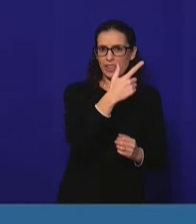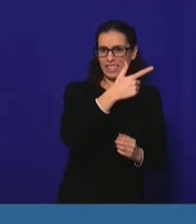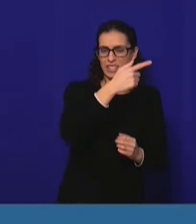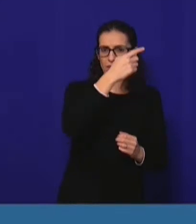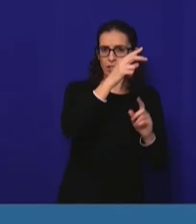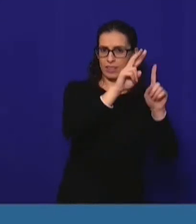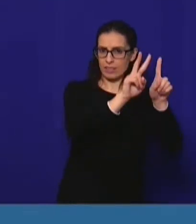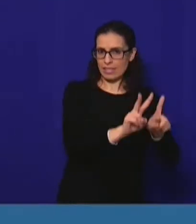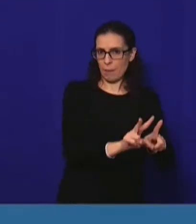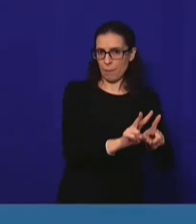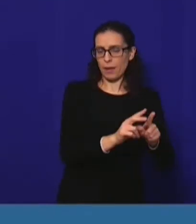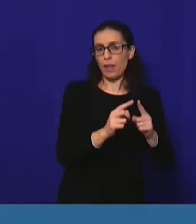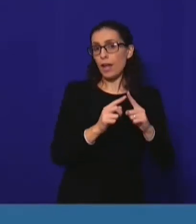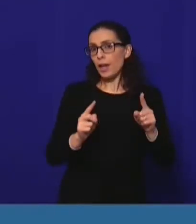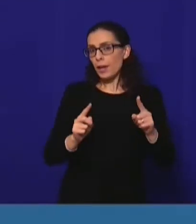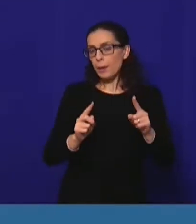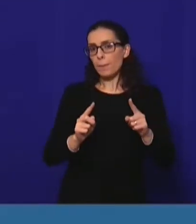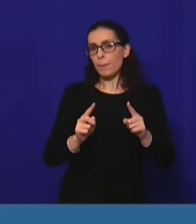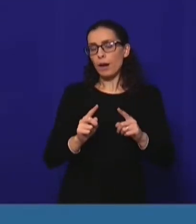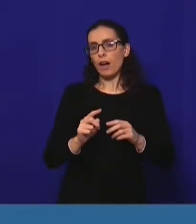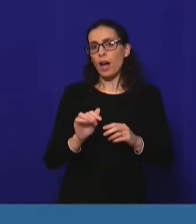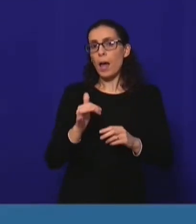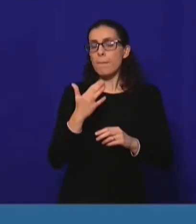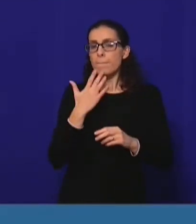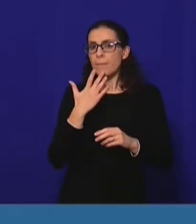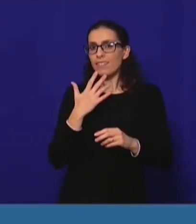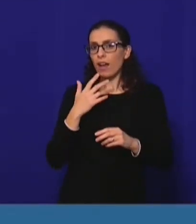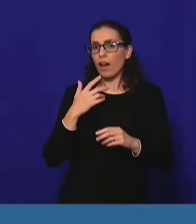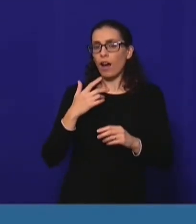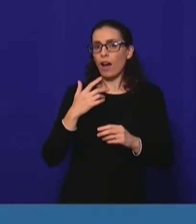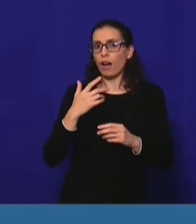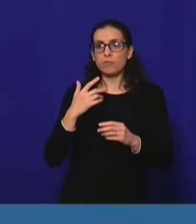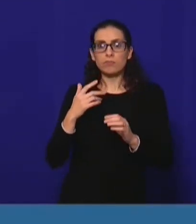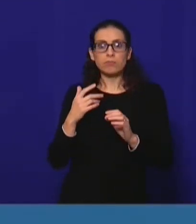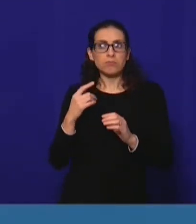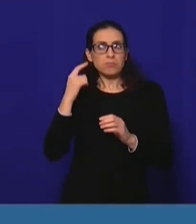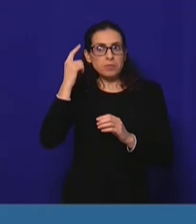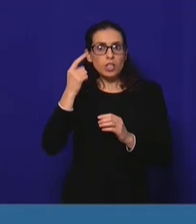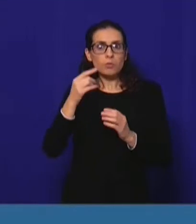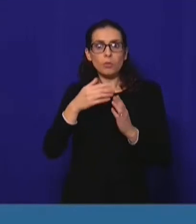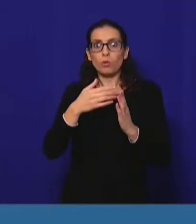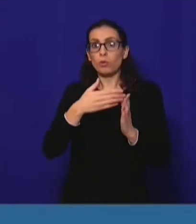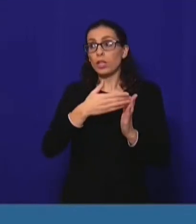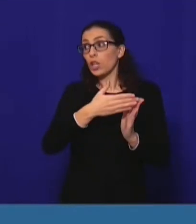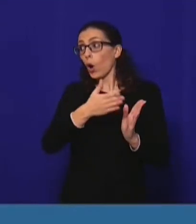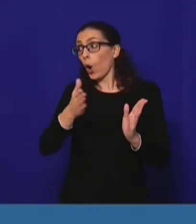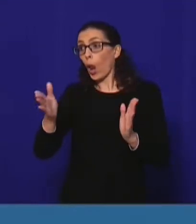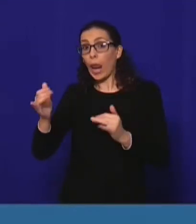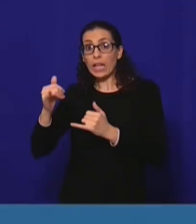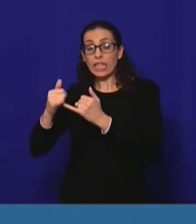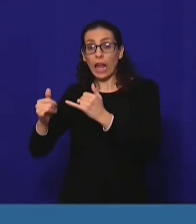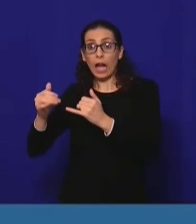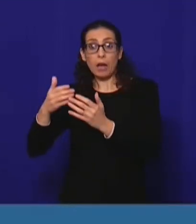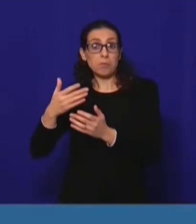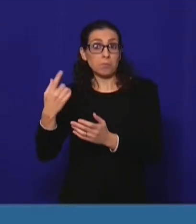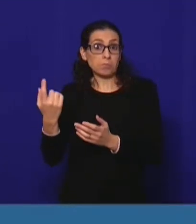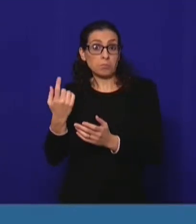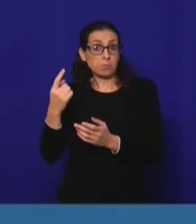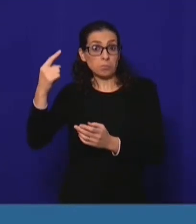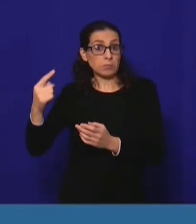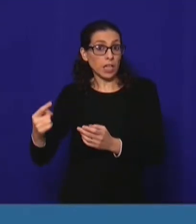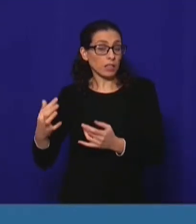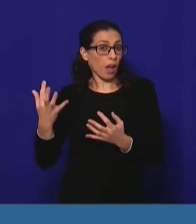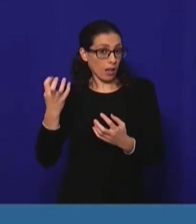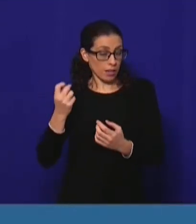but when should we expect to reach the 5th stage, when all the population will be offered this vaccine? And my second question, please,